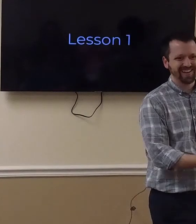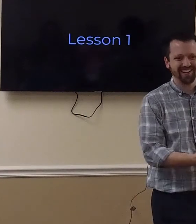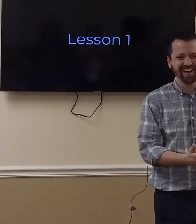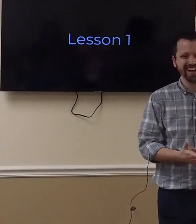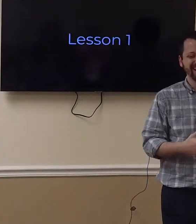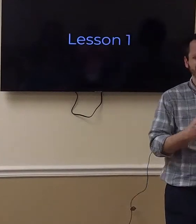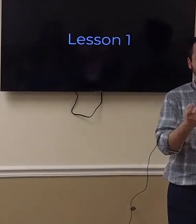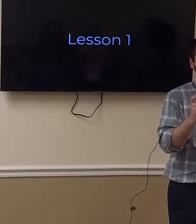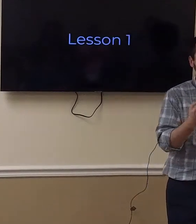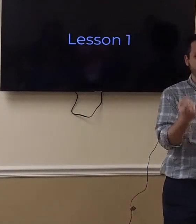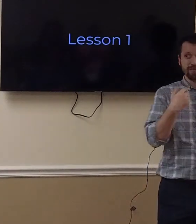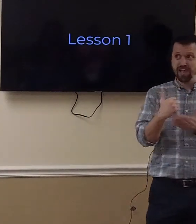So he'll ask me now.